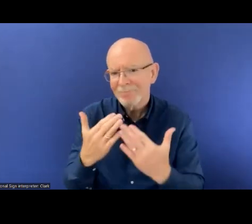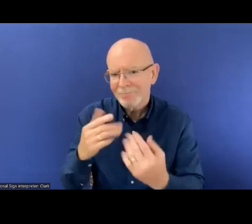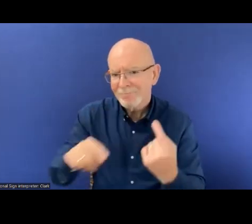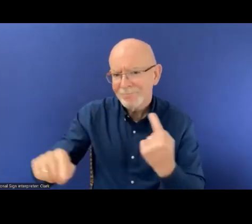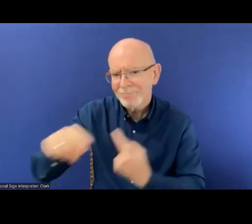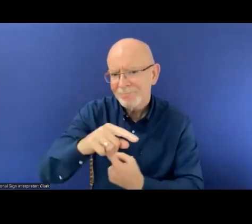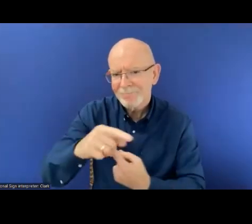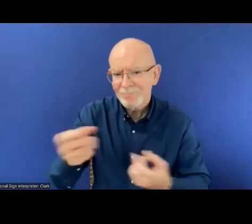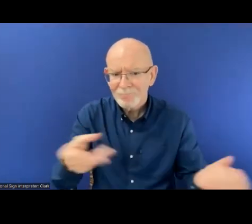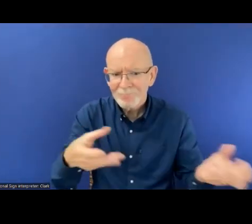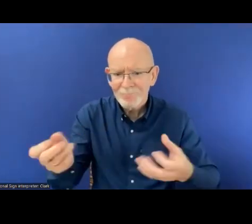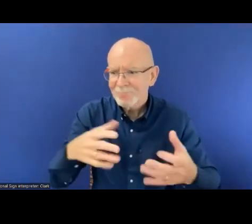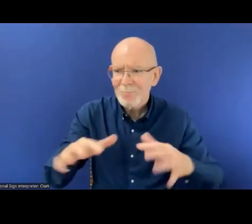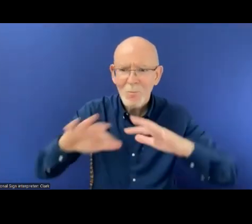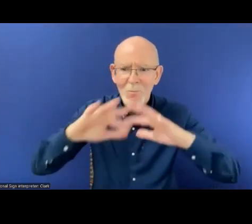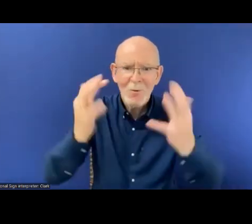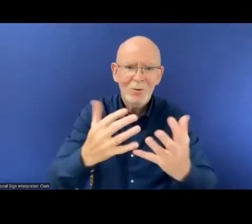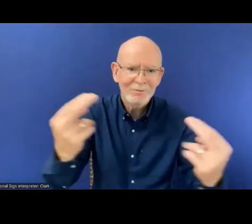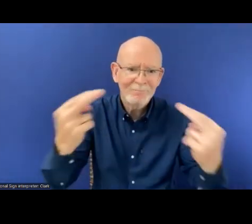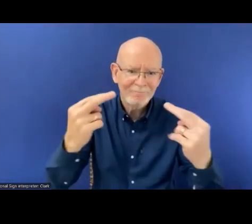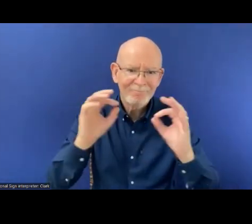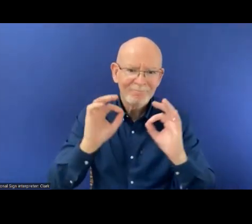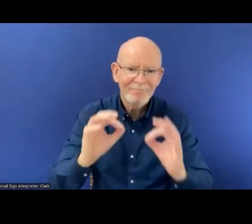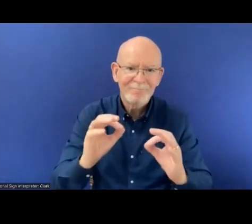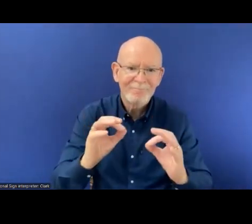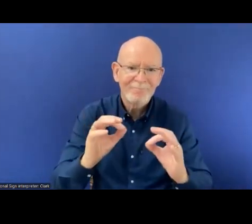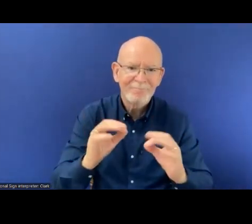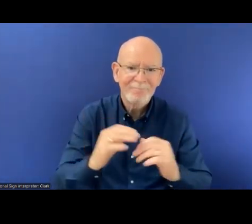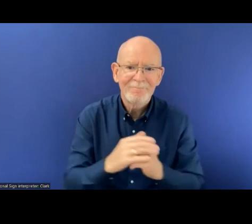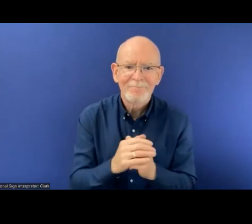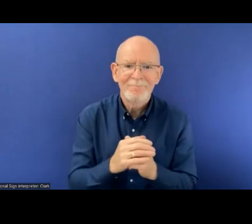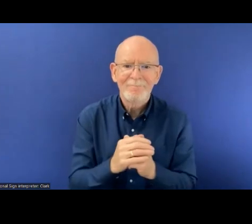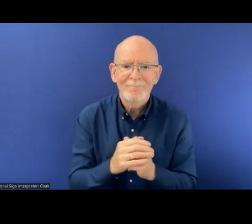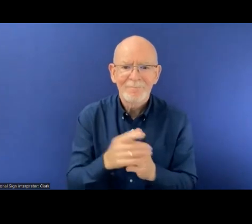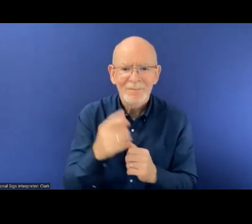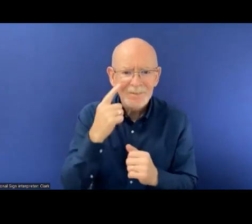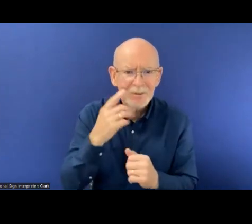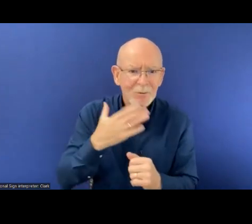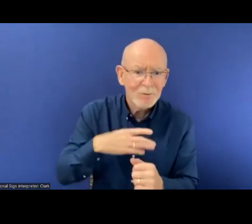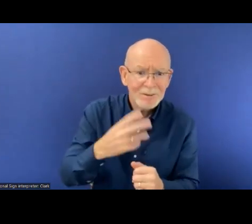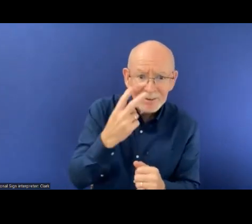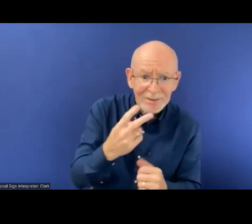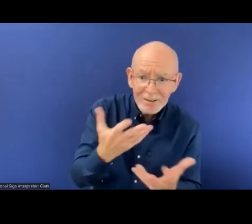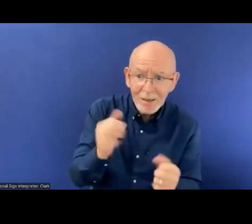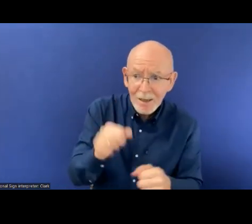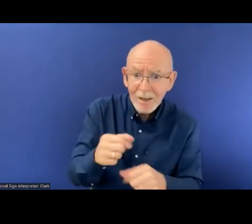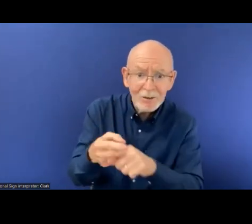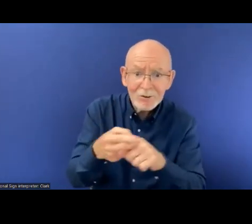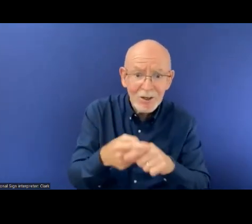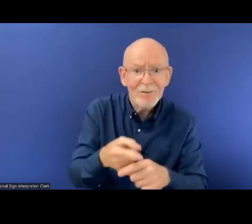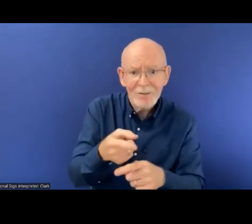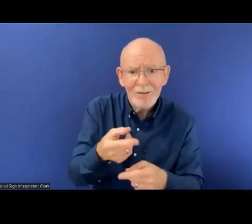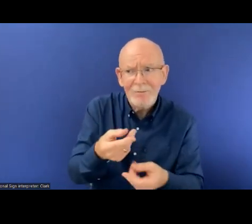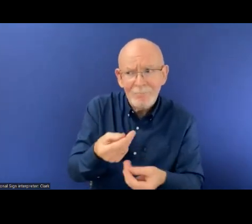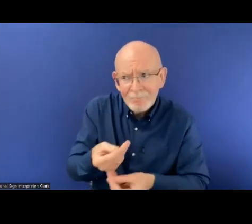been sharing, please do pass the message on. It's been a great honor. I wish we had longer, but for